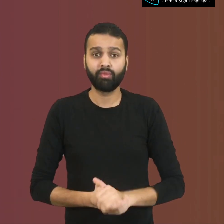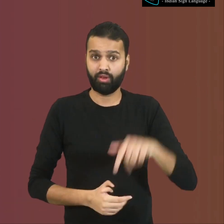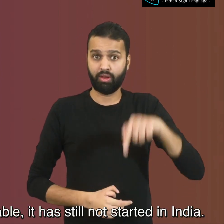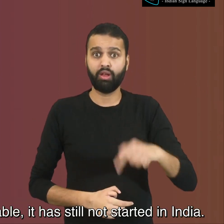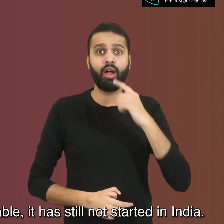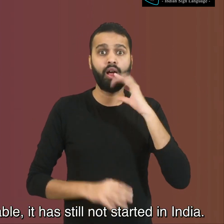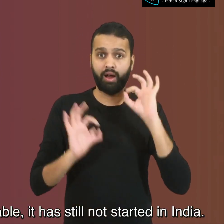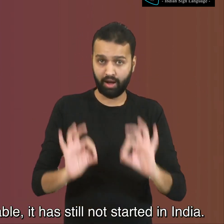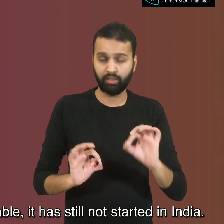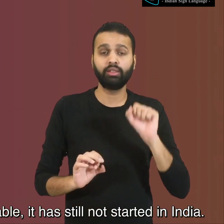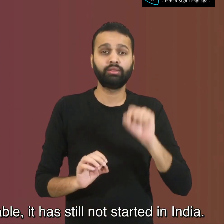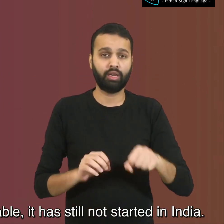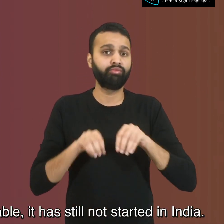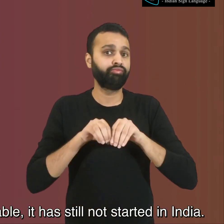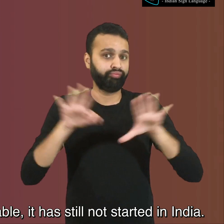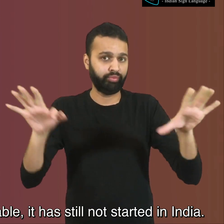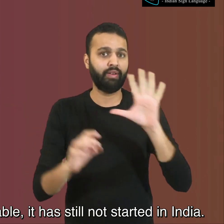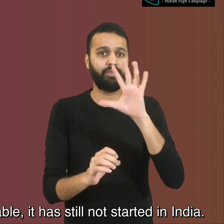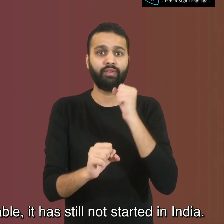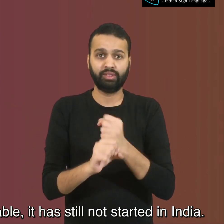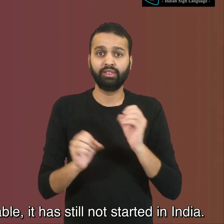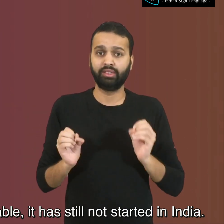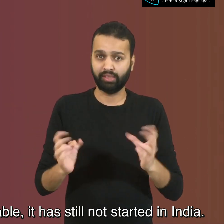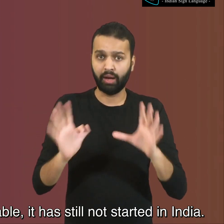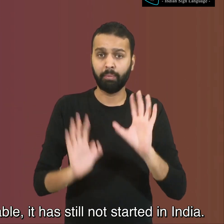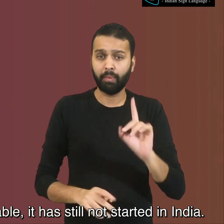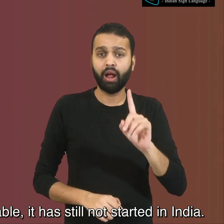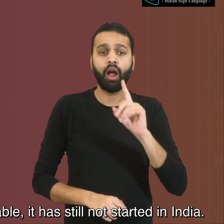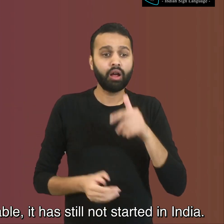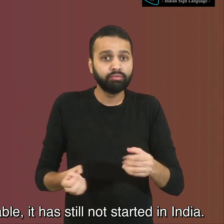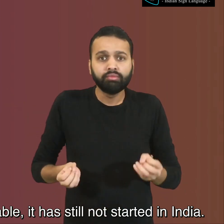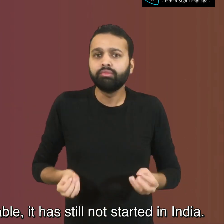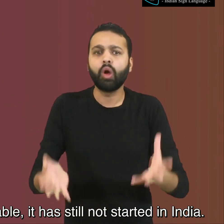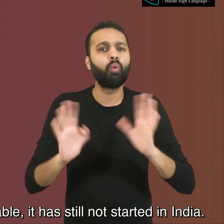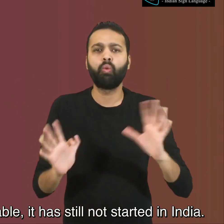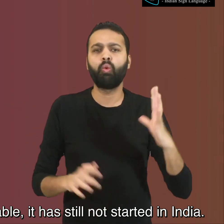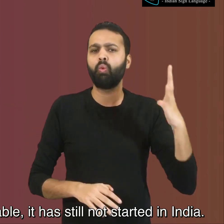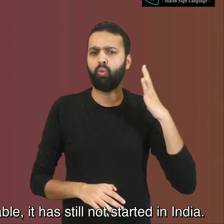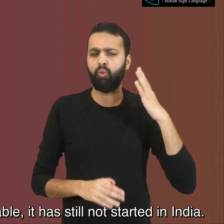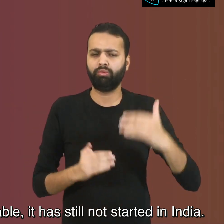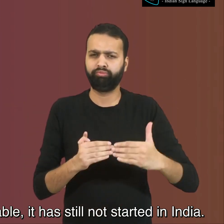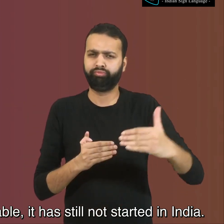Though 5G technology is available, it has still not started in India.